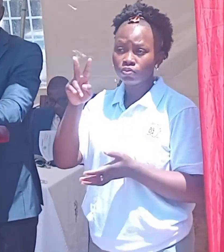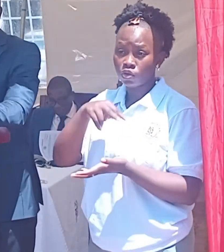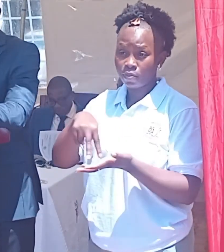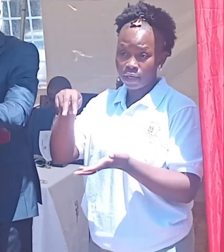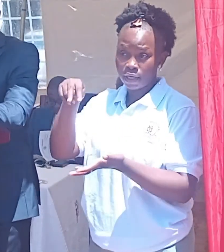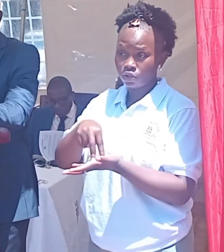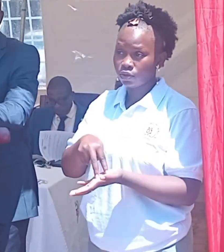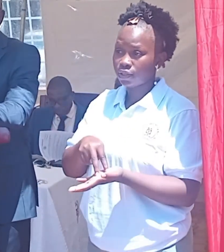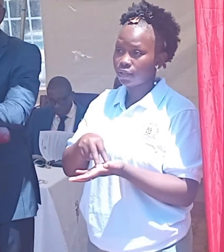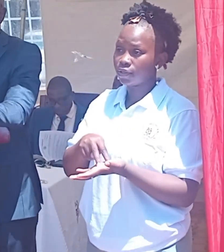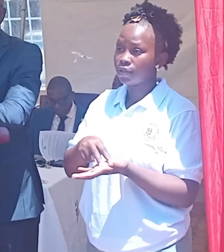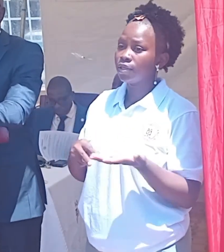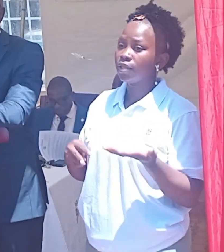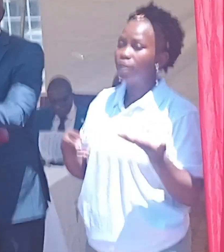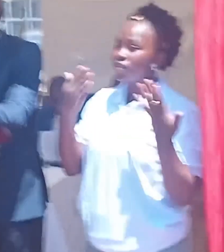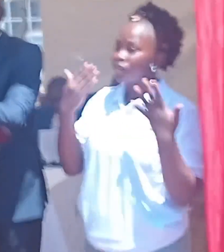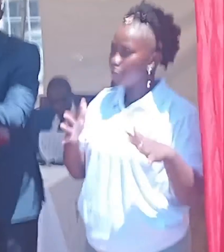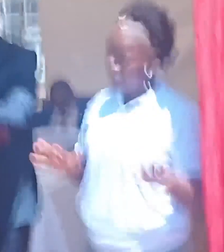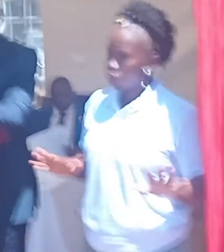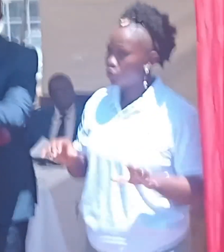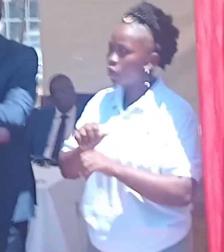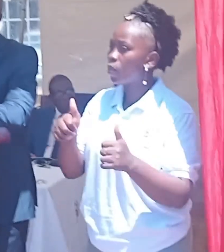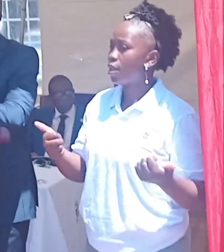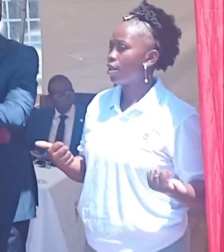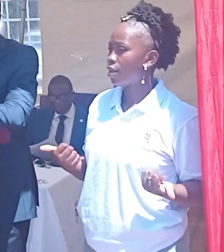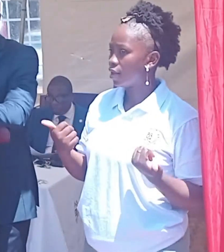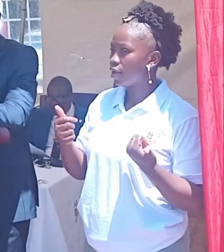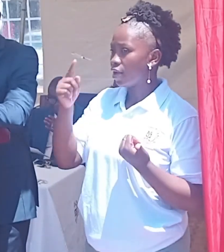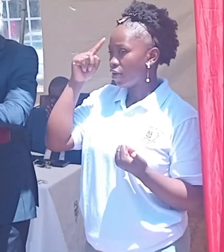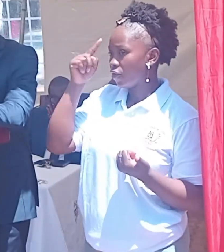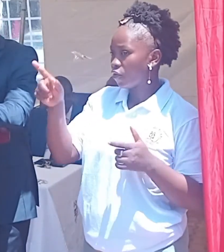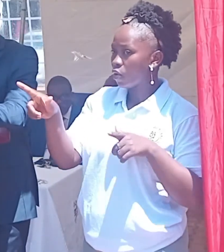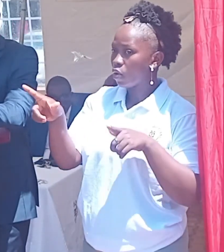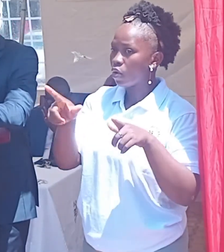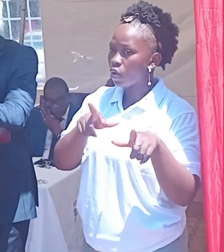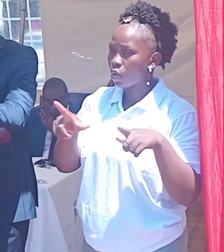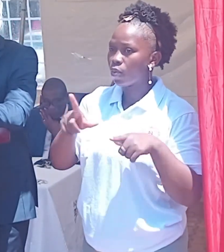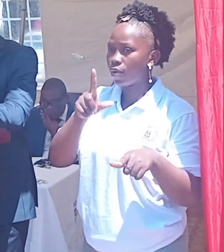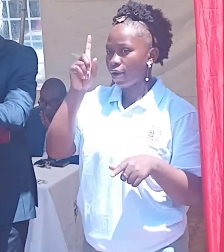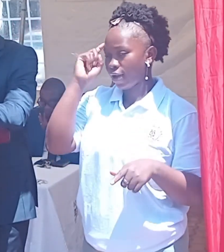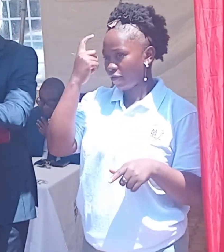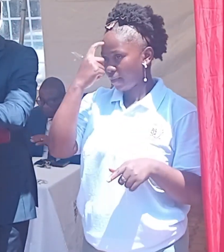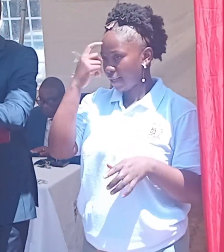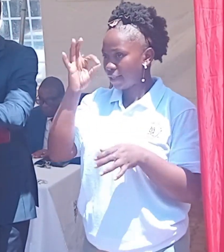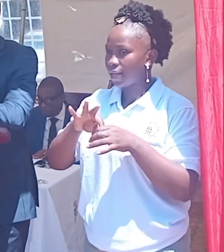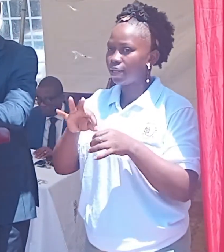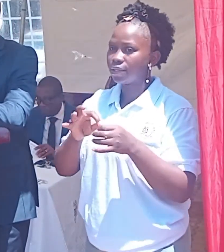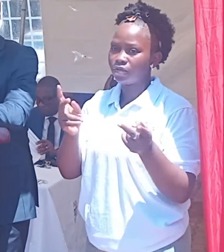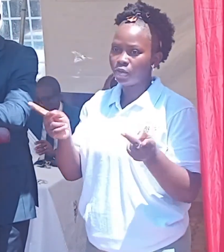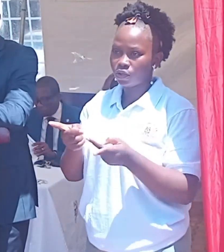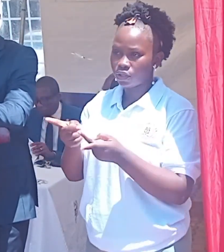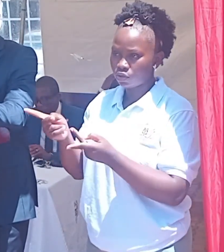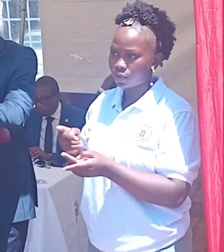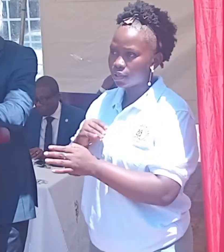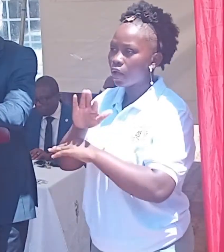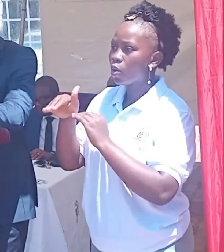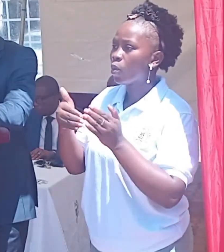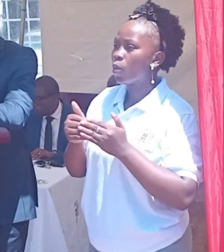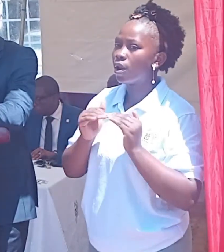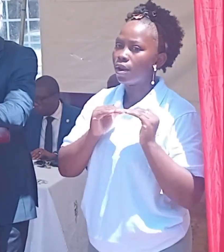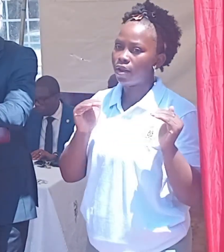nominations were conducted and concluded for the local government elected positions at all